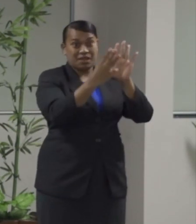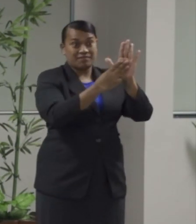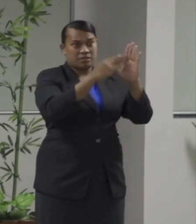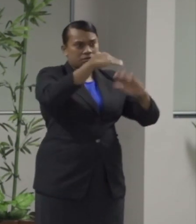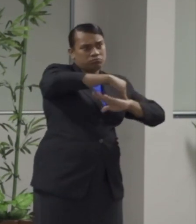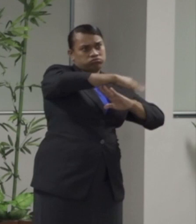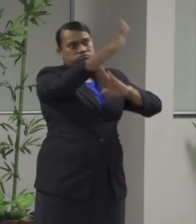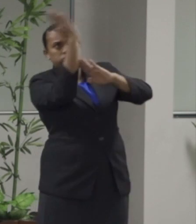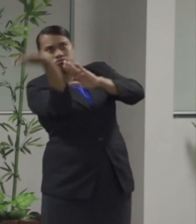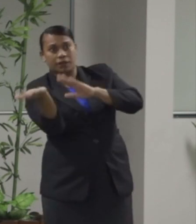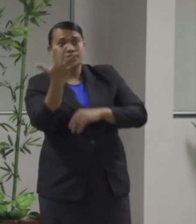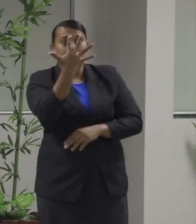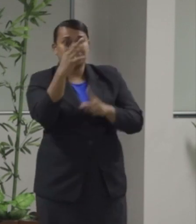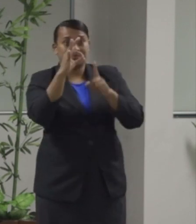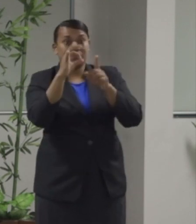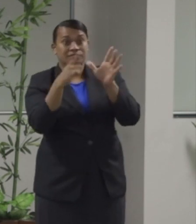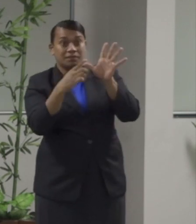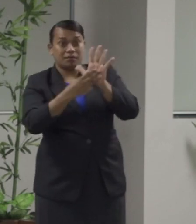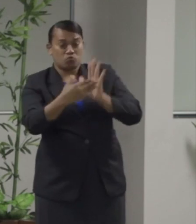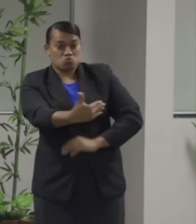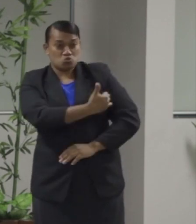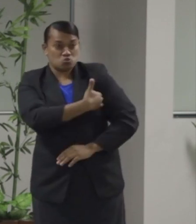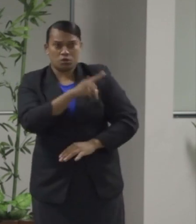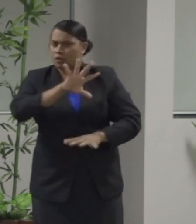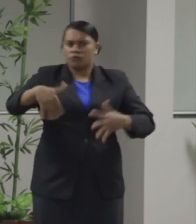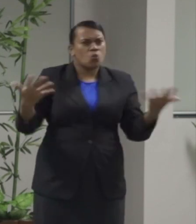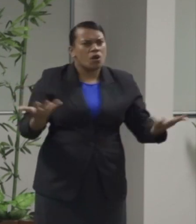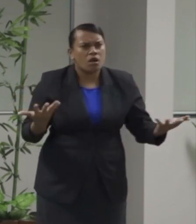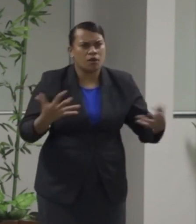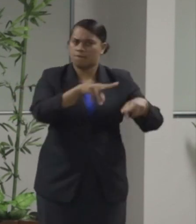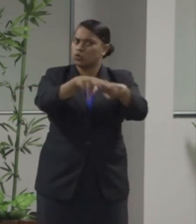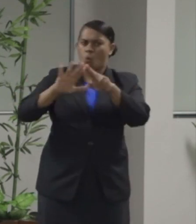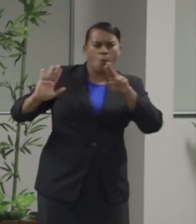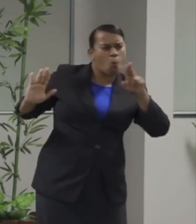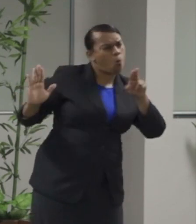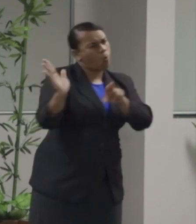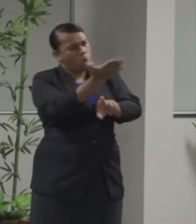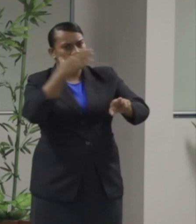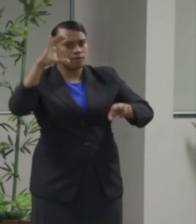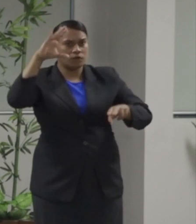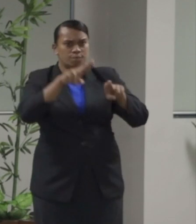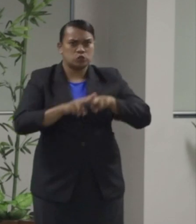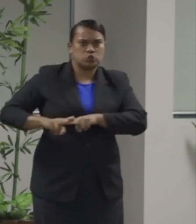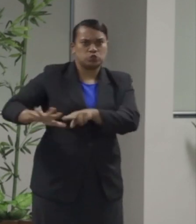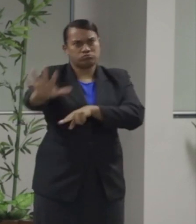morning, every night, everywhere in Fiji. Starting tomorrow, the 30th of